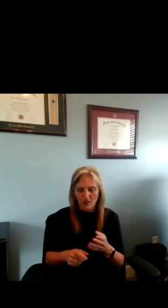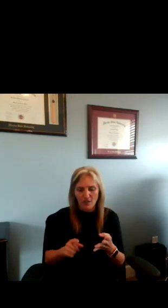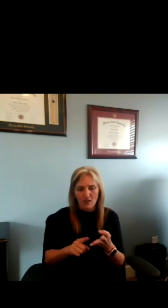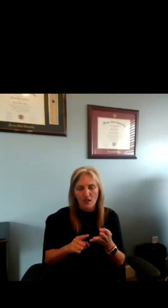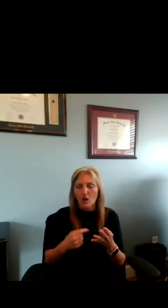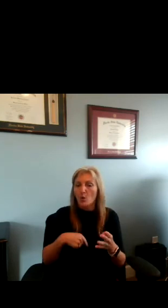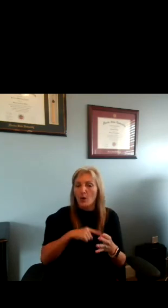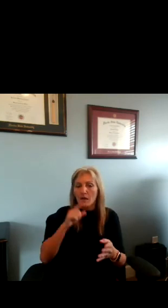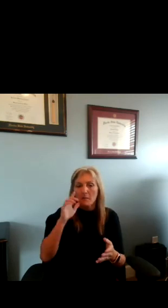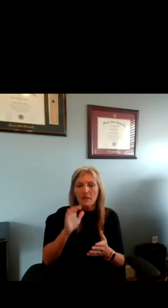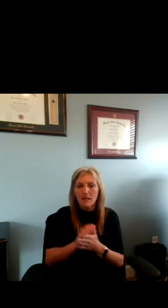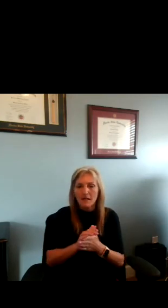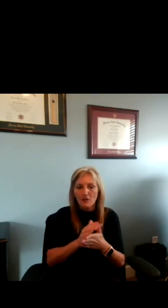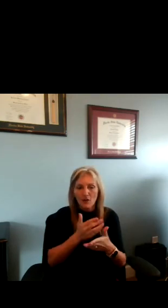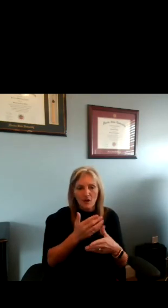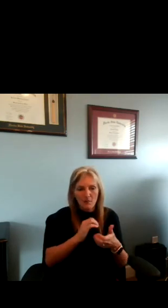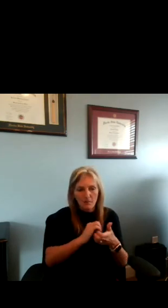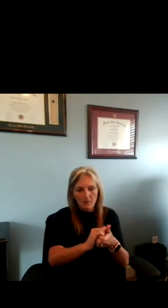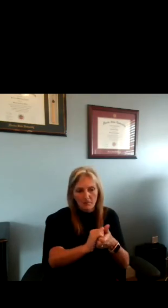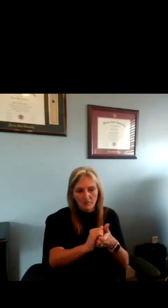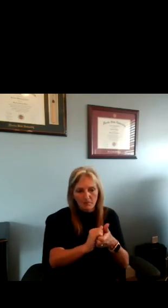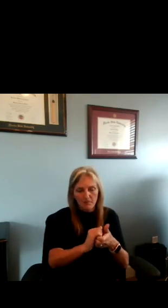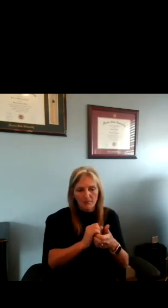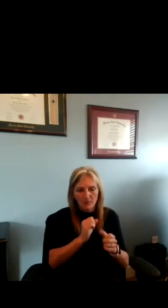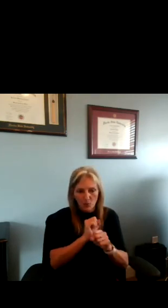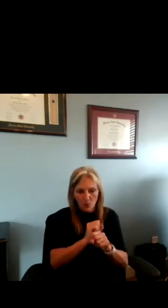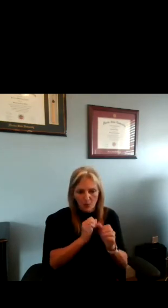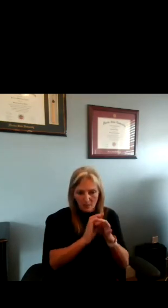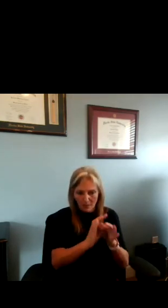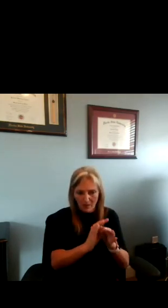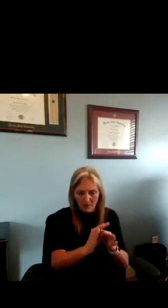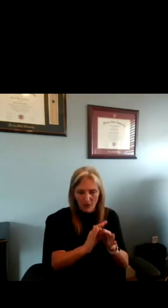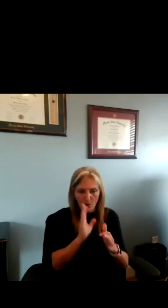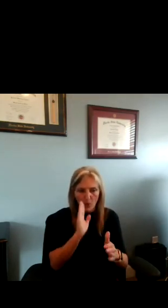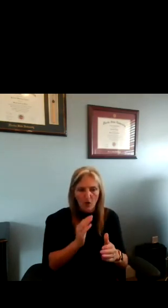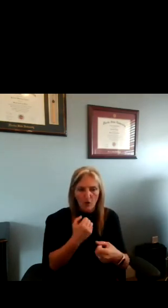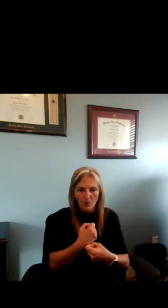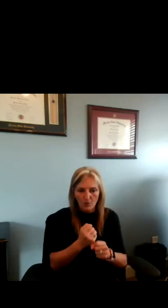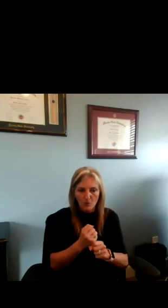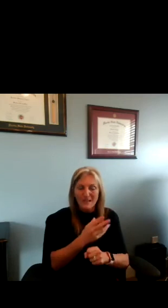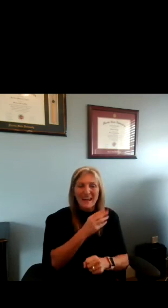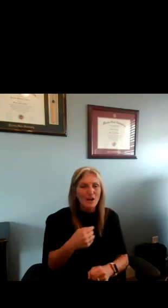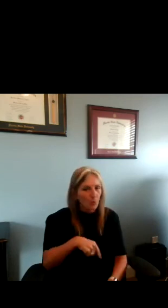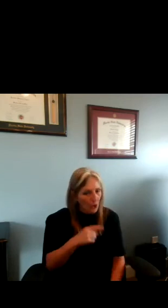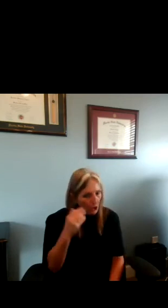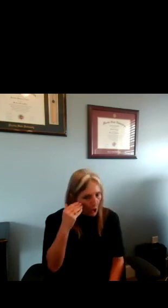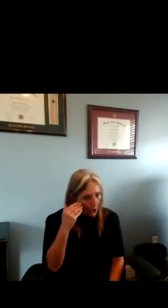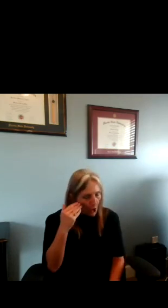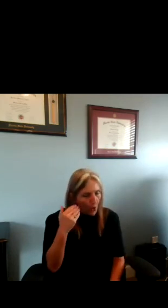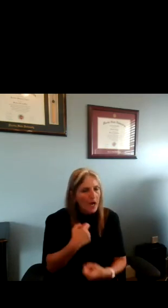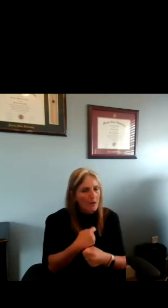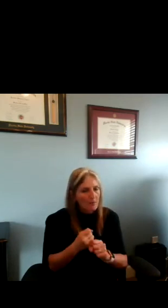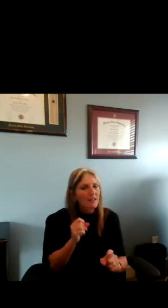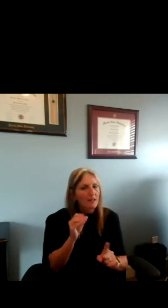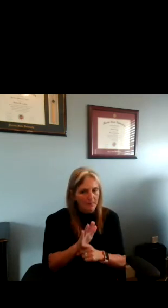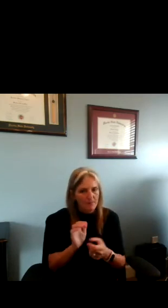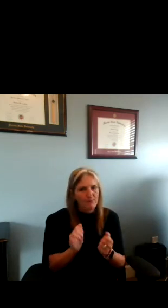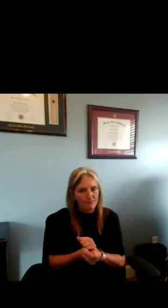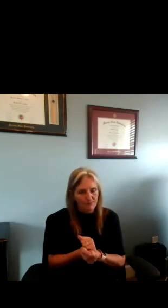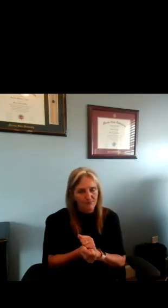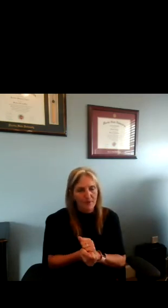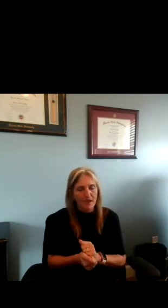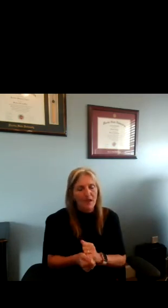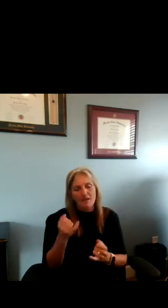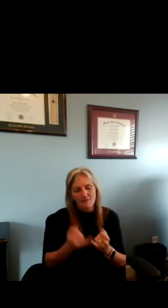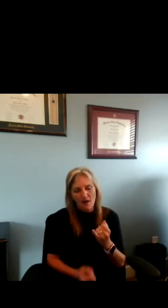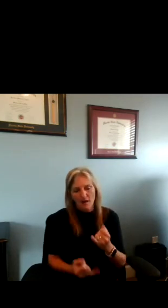with reform-minded corrections leaders will produce, and indeed we know has produced, meaningful, impactful change. And